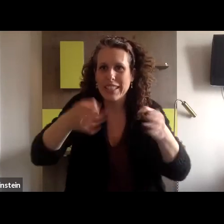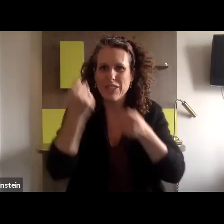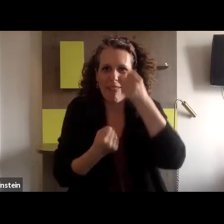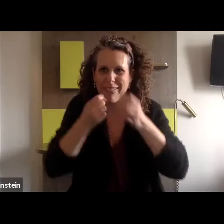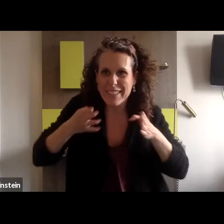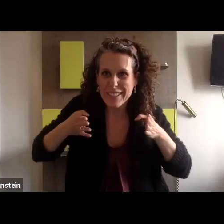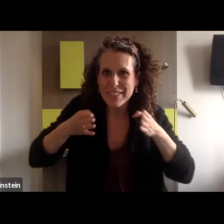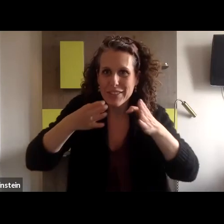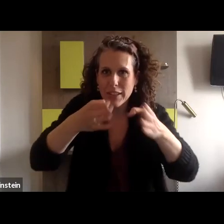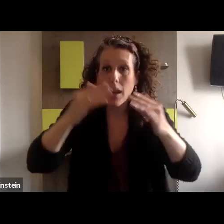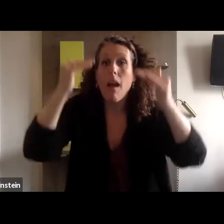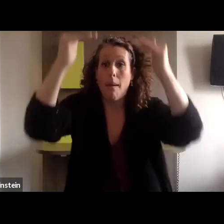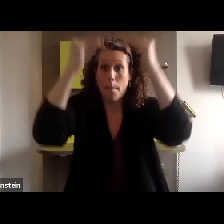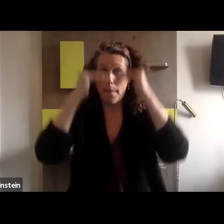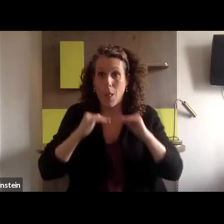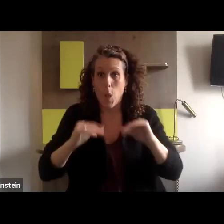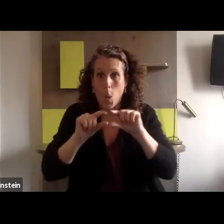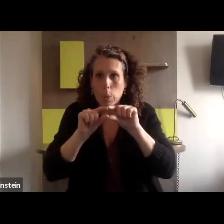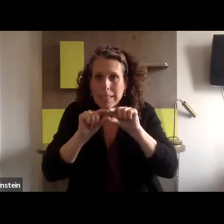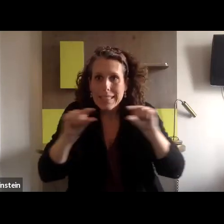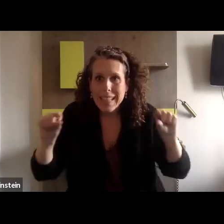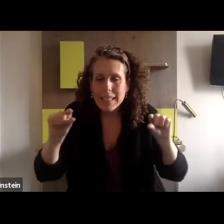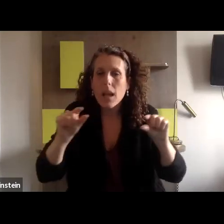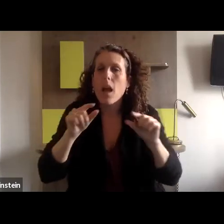to disambiguate the meaning.